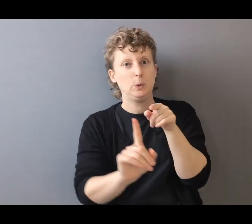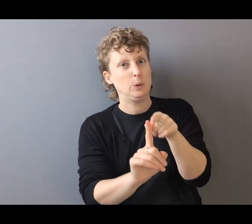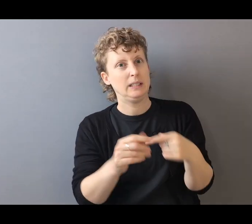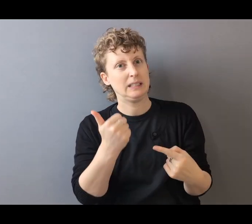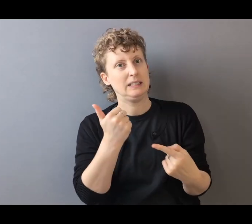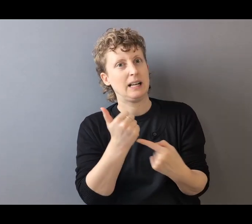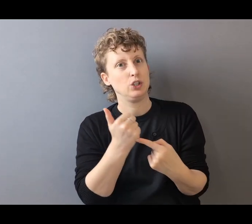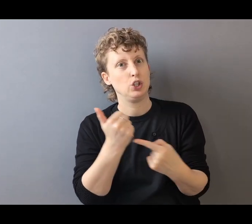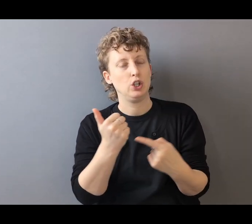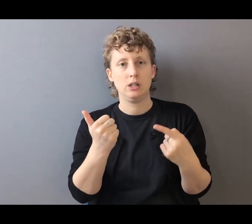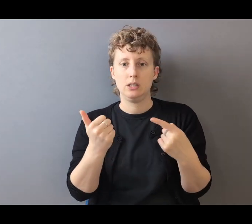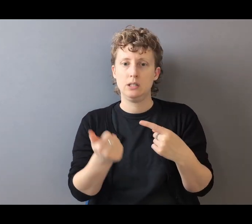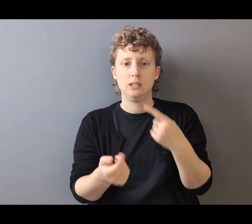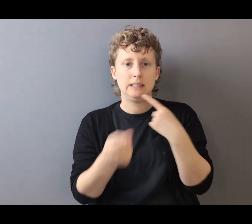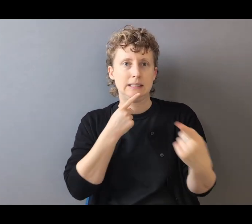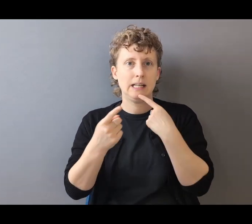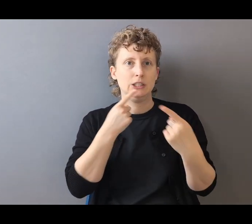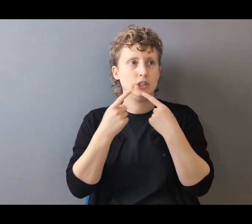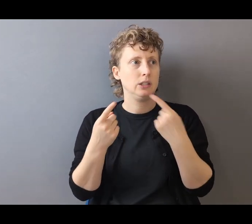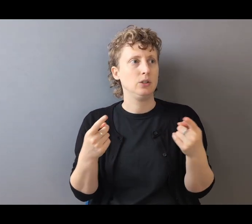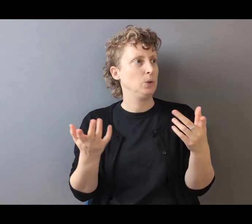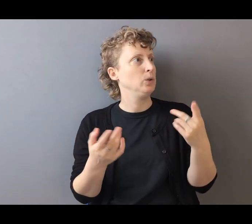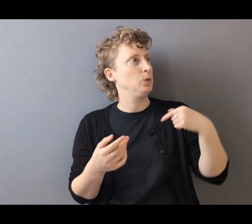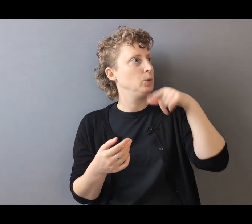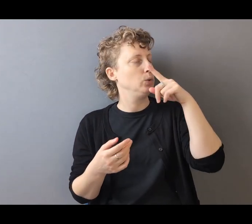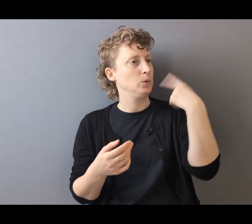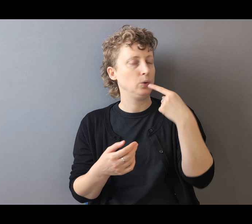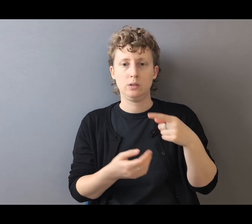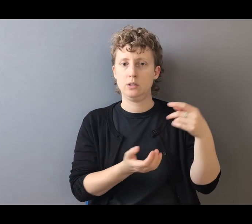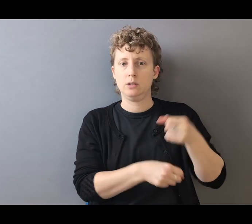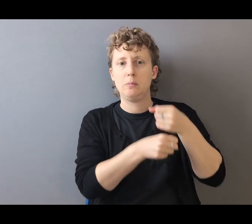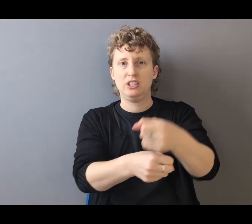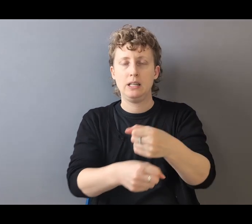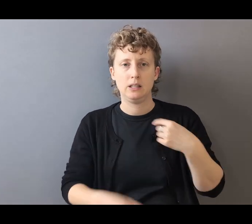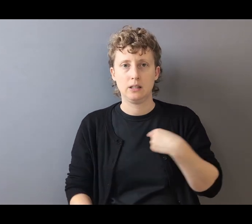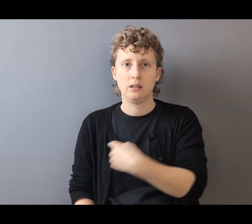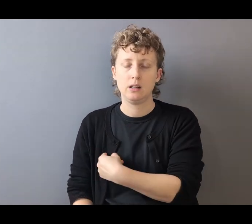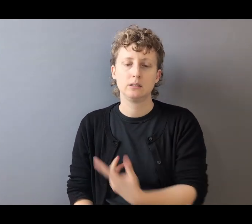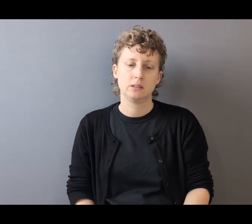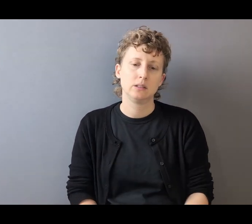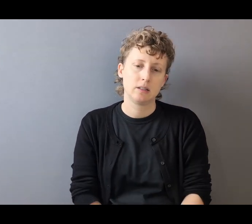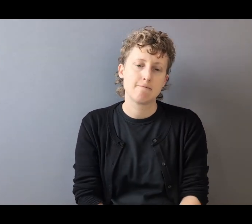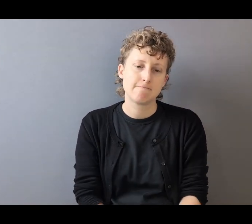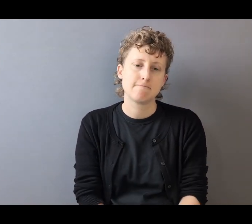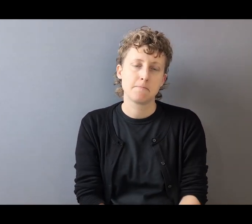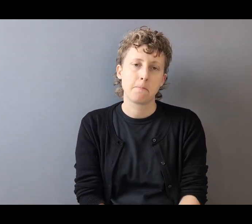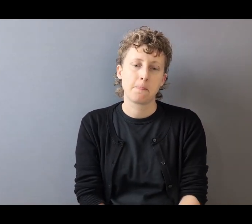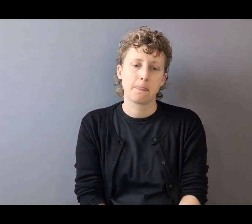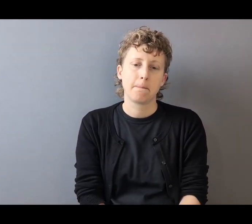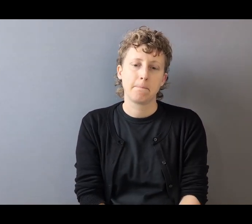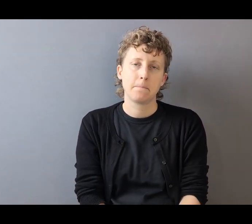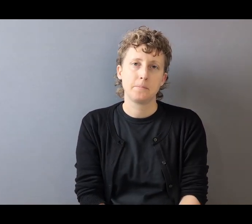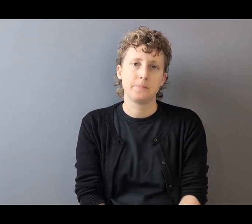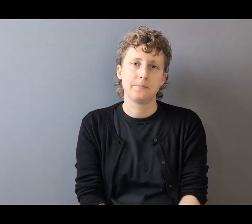discussions. And that's where we need engineers, architects that understand accessibility and that help us also frame the message. Then